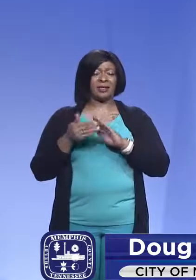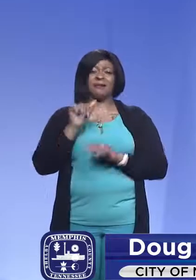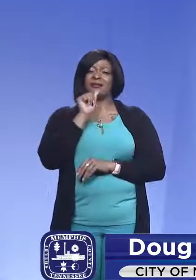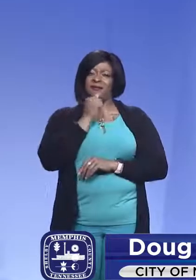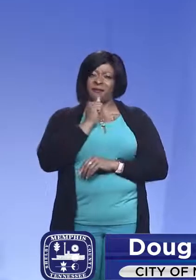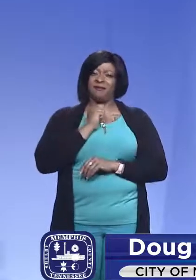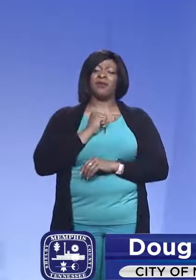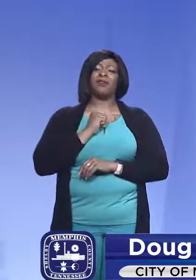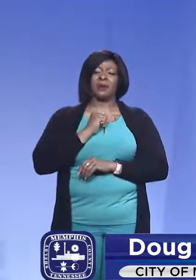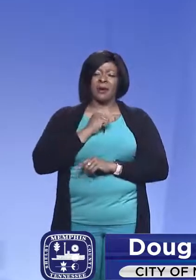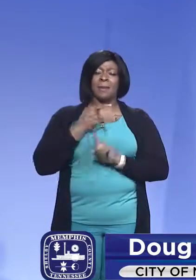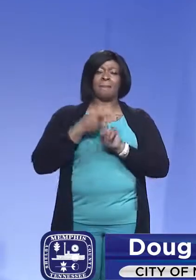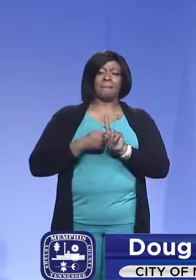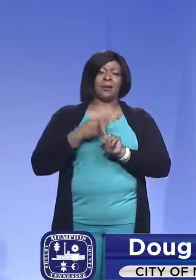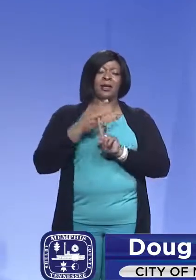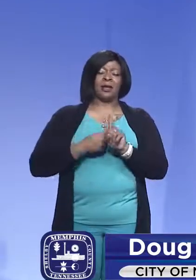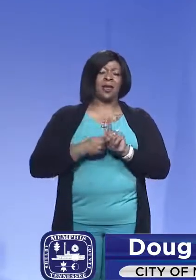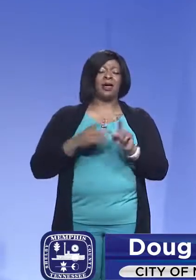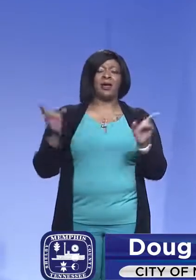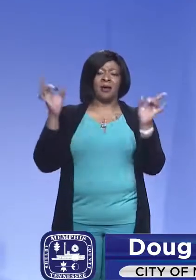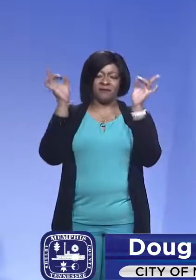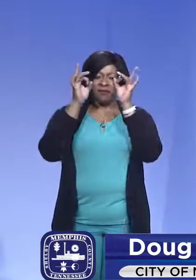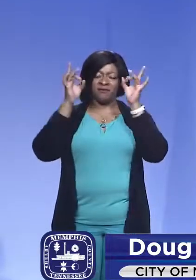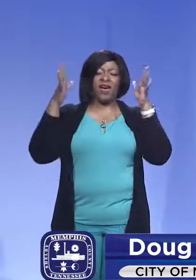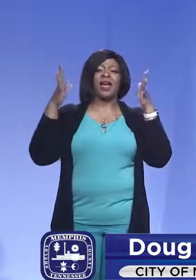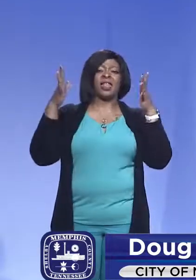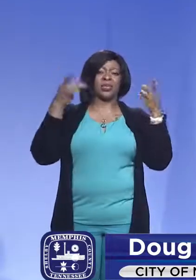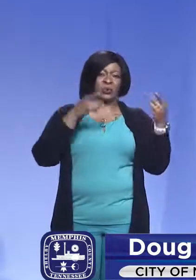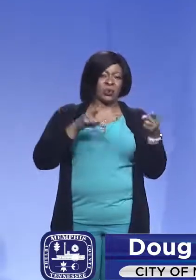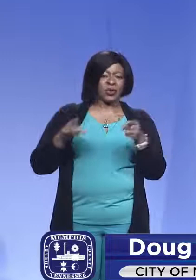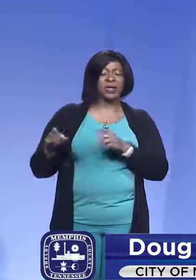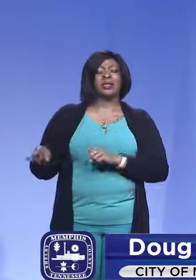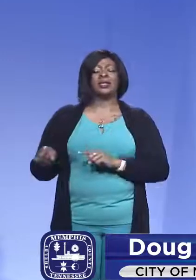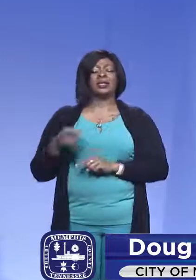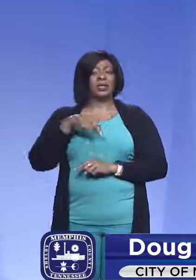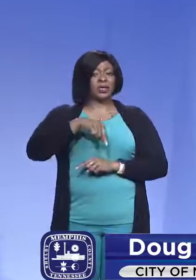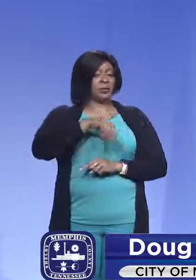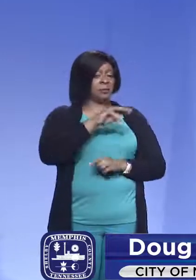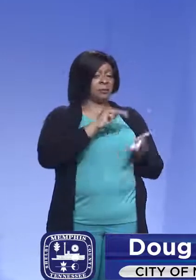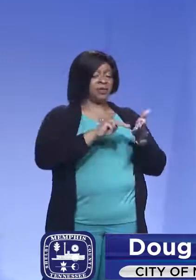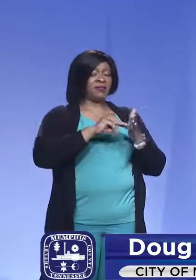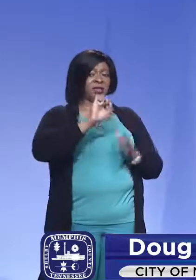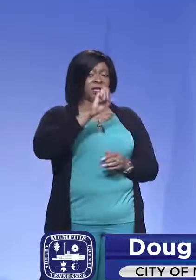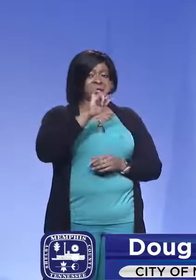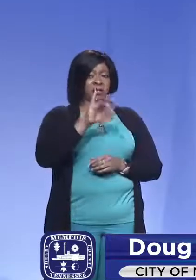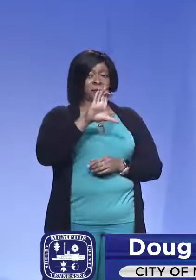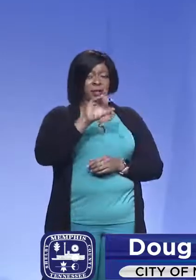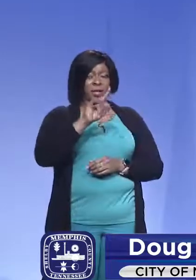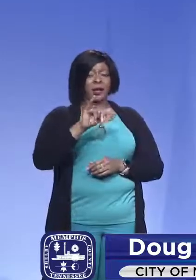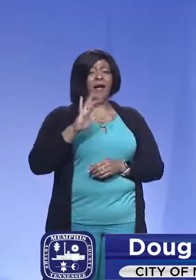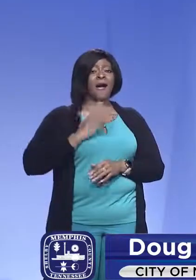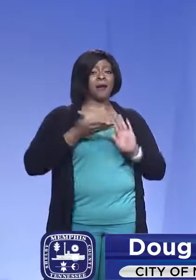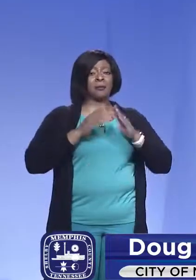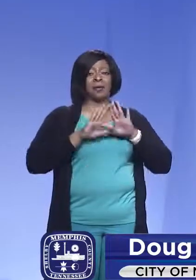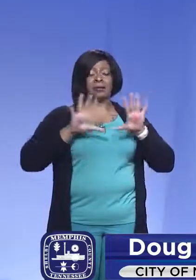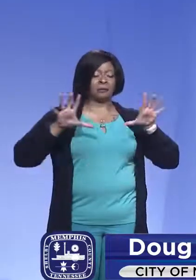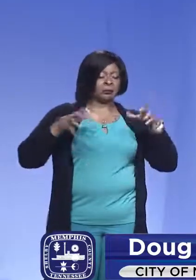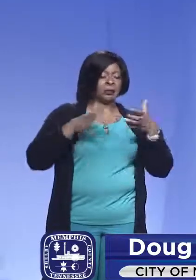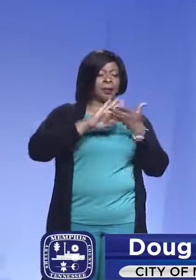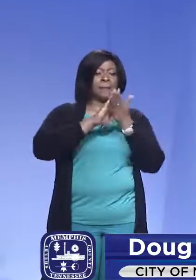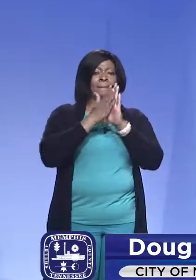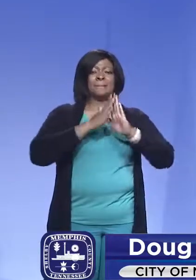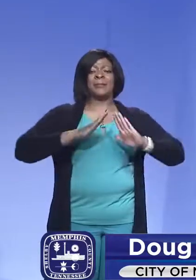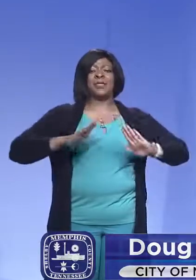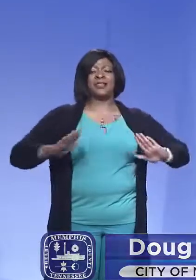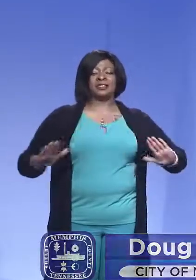suffered months of violent protests, here in Memphis and Shelby County, our community came together to peacefully let our voices